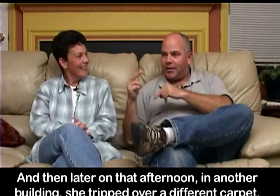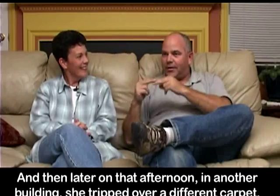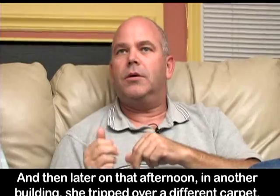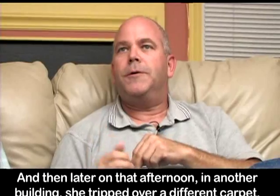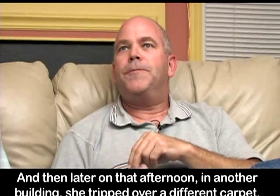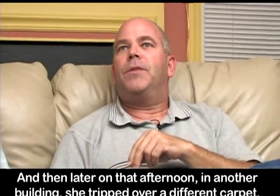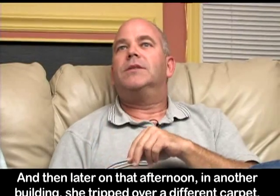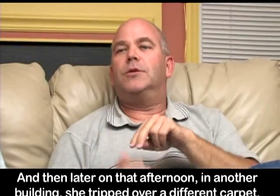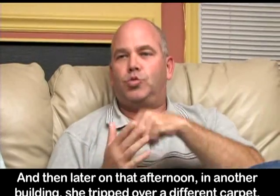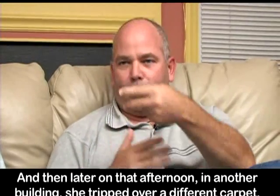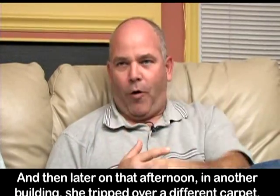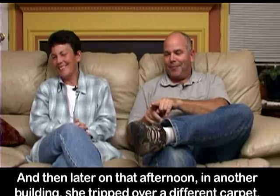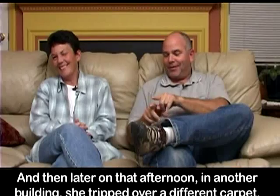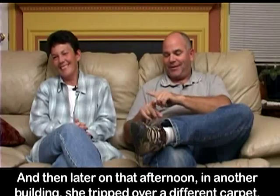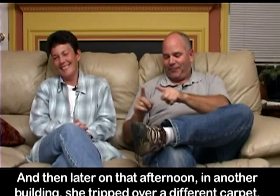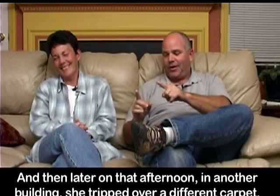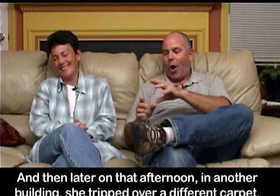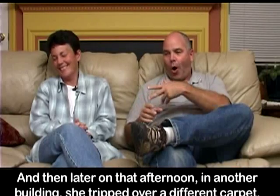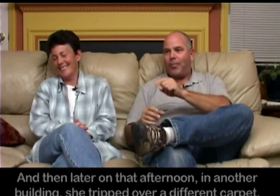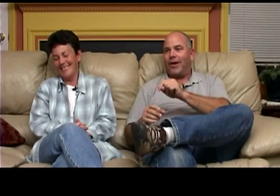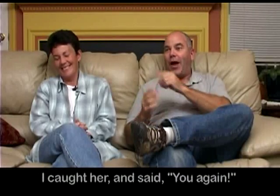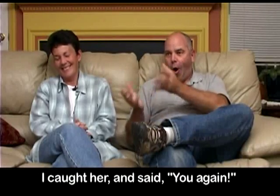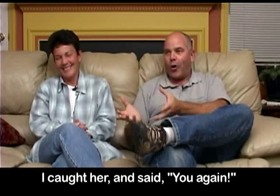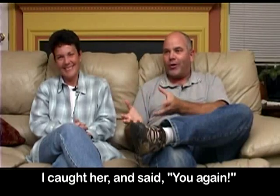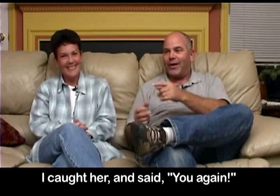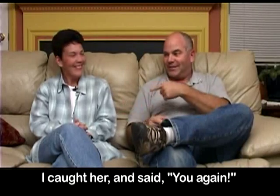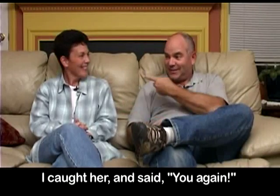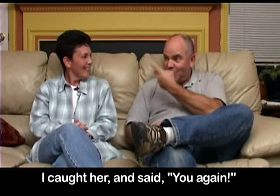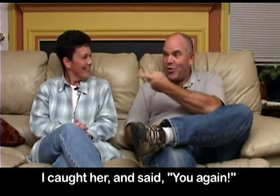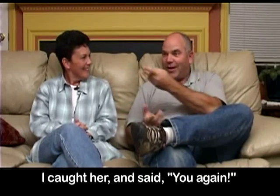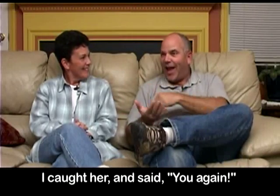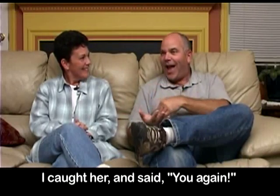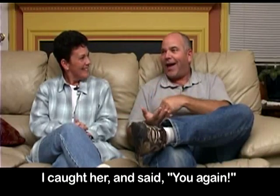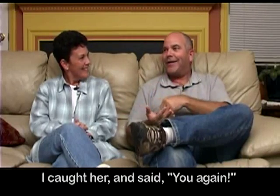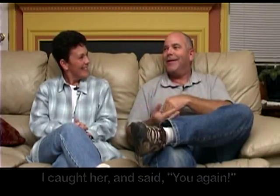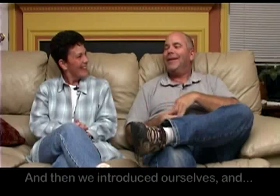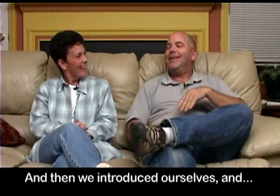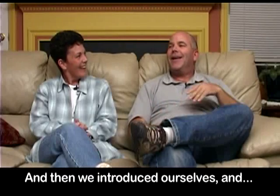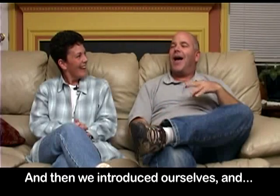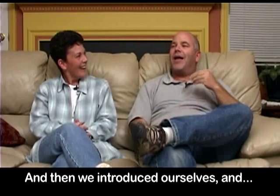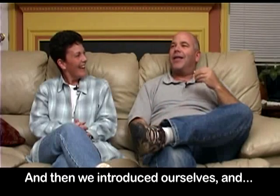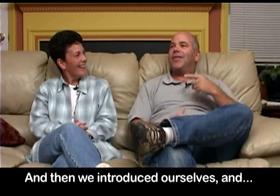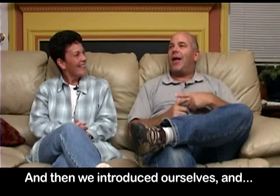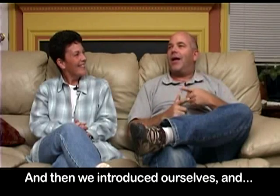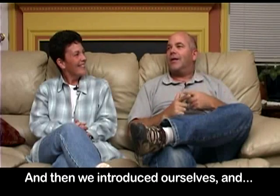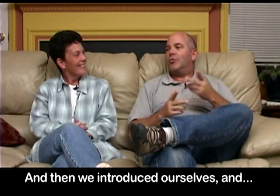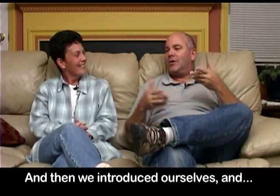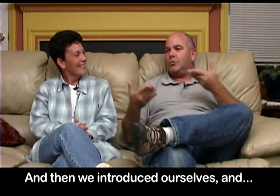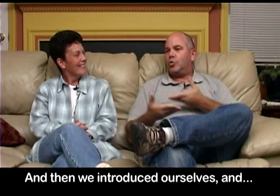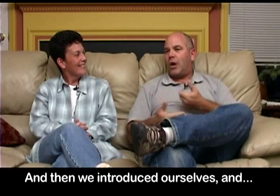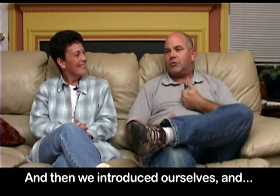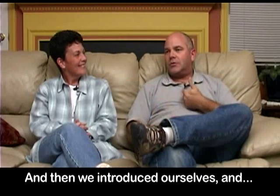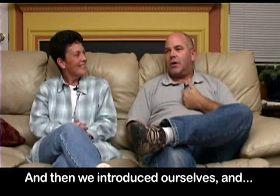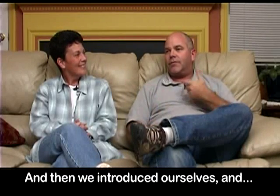building, to trip over a different carpet, I caught her again, to do it again. And then we moved out there for